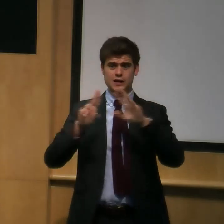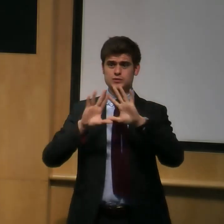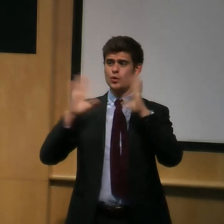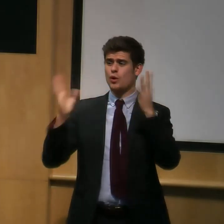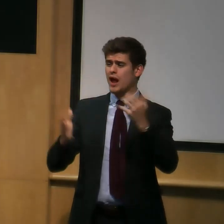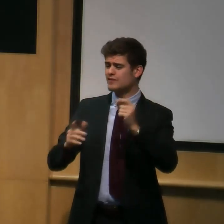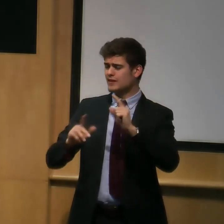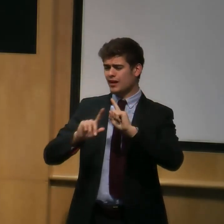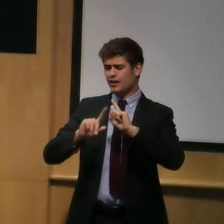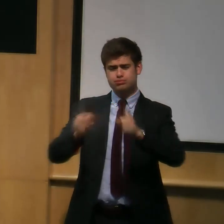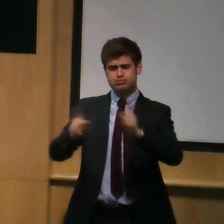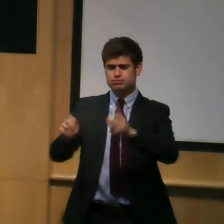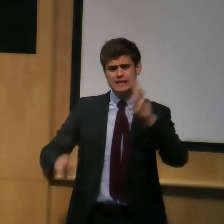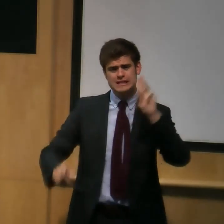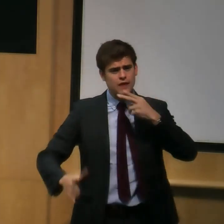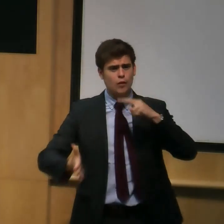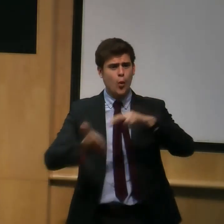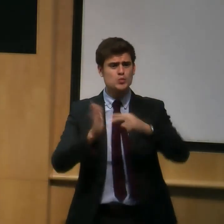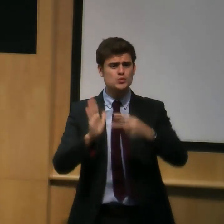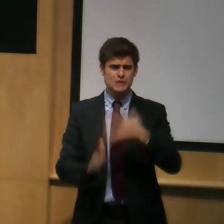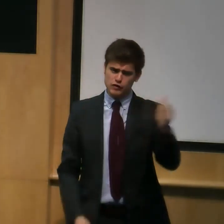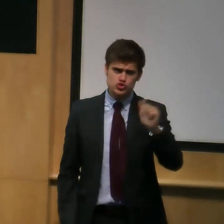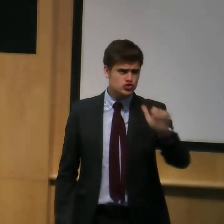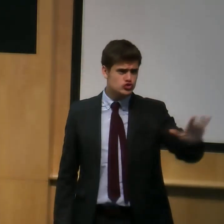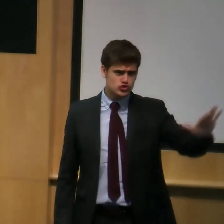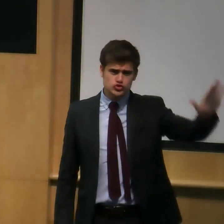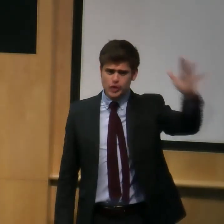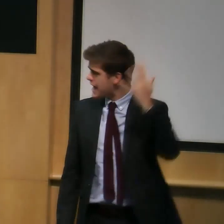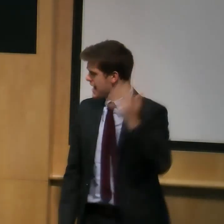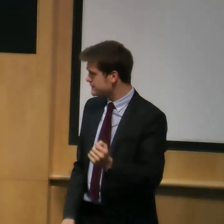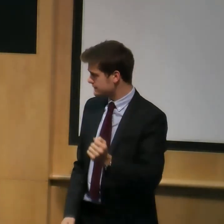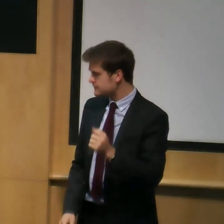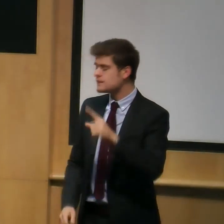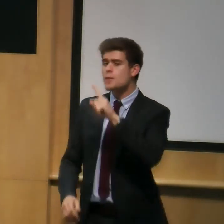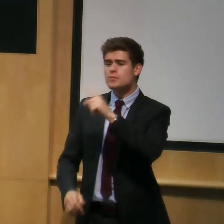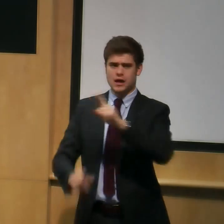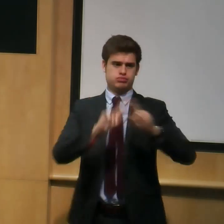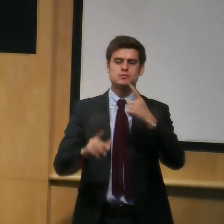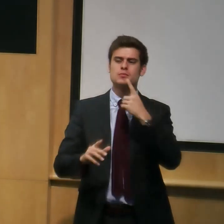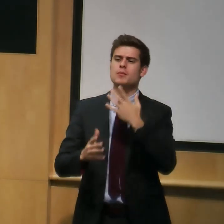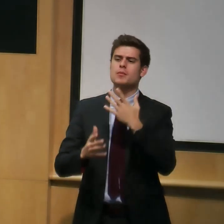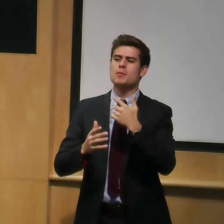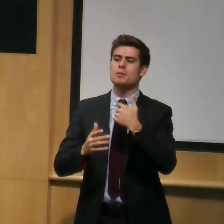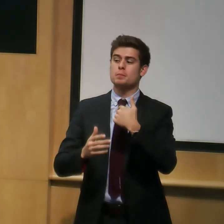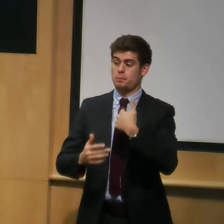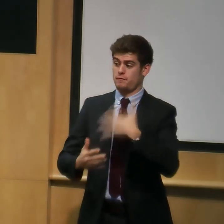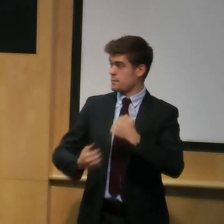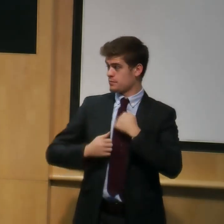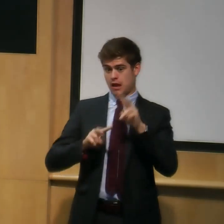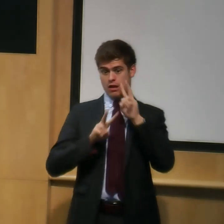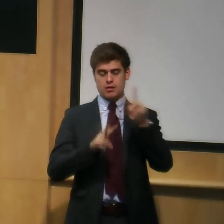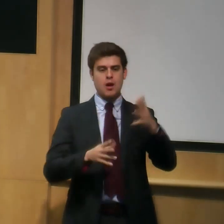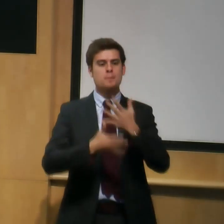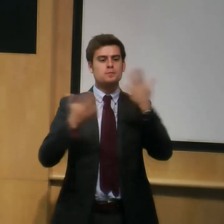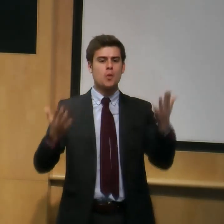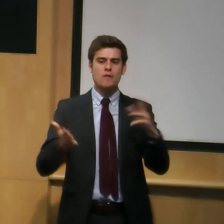Well, I think firstly, that's a great question. There are loads of deaf organisations internationally. I think that's very important